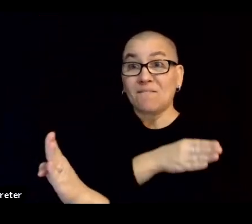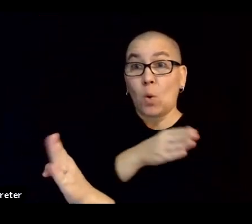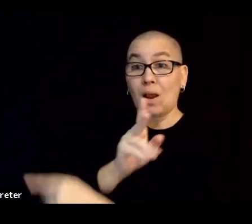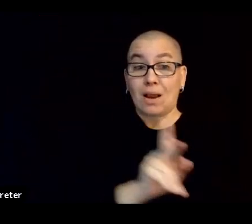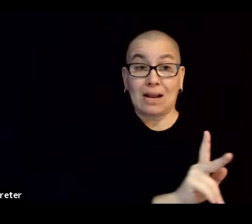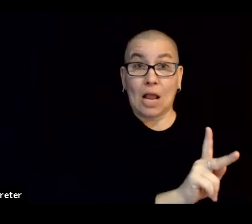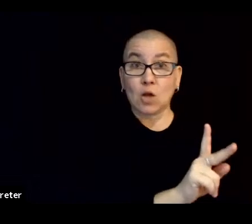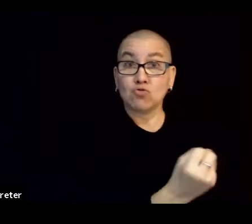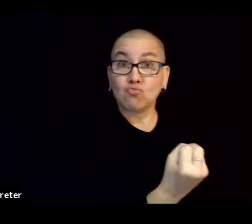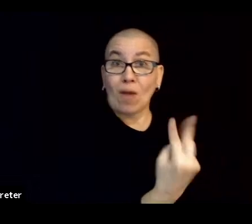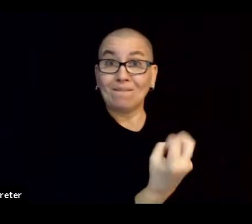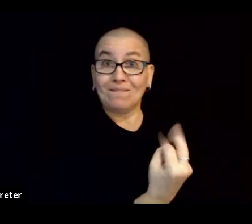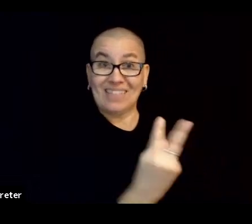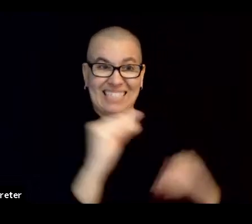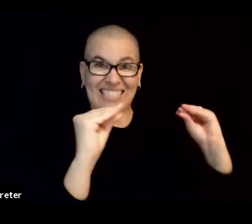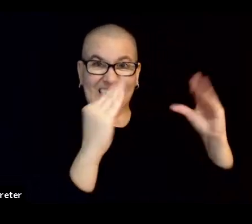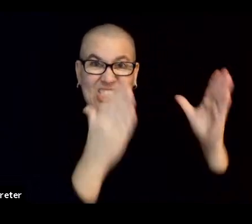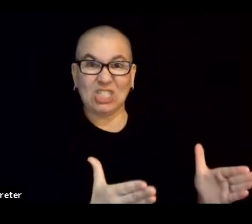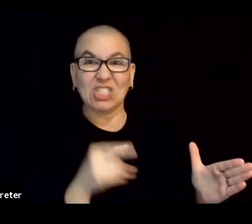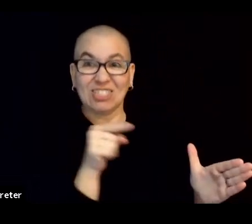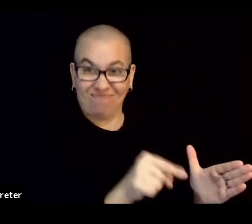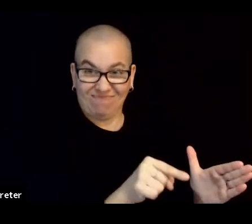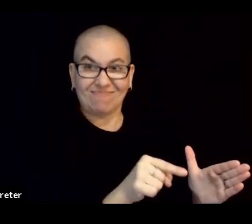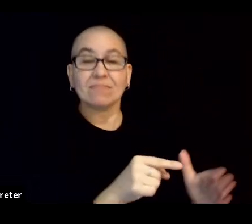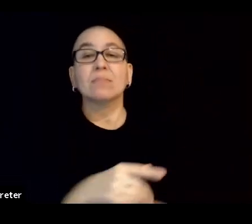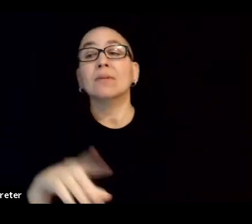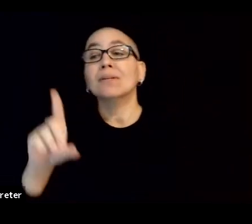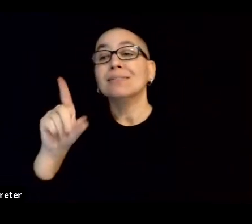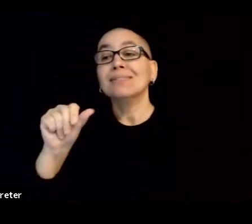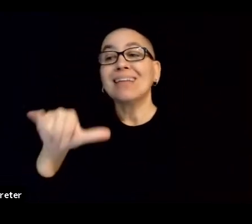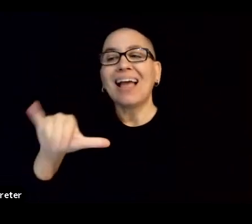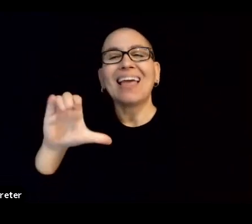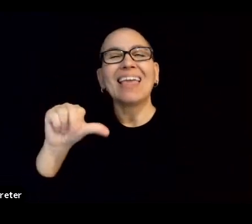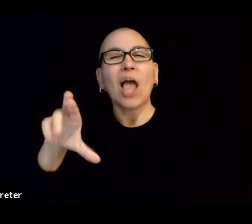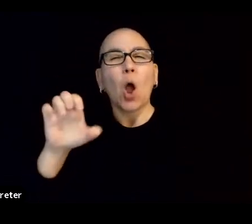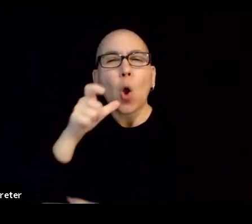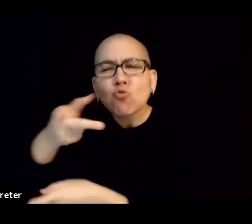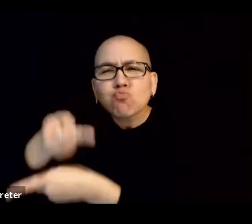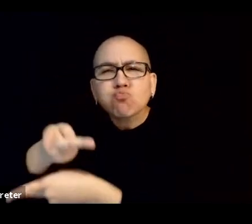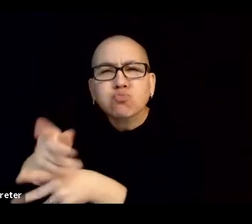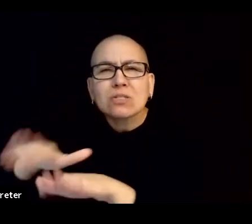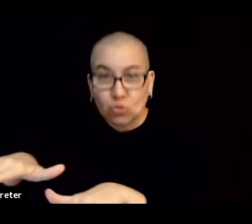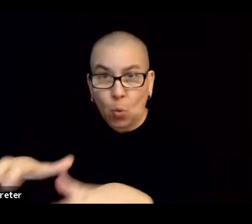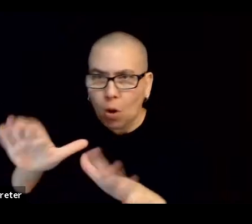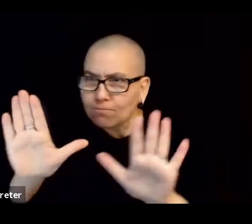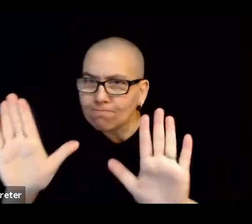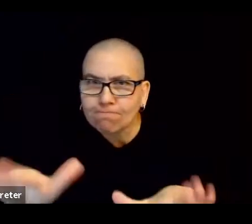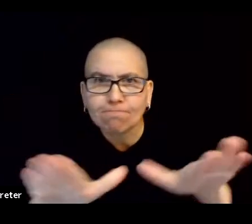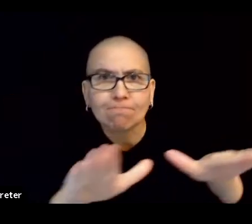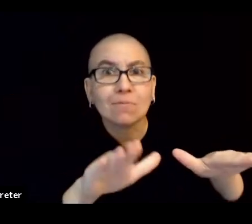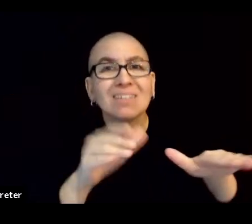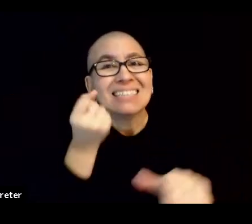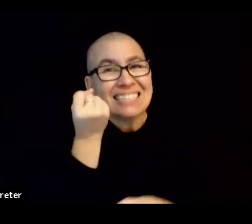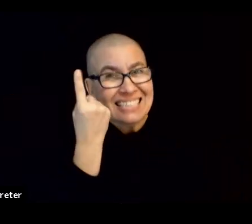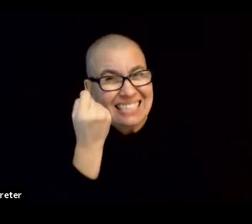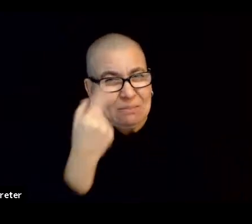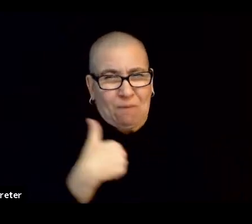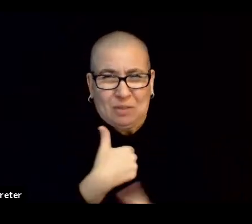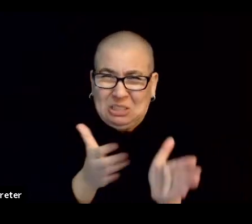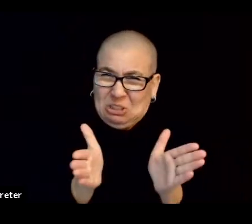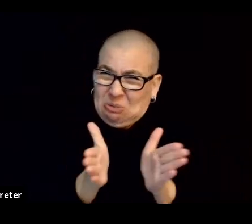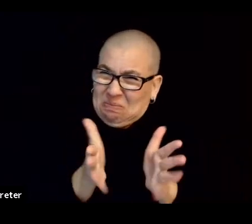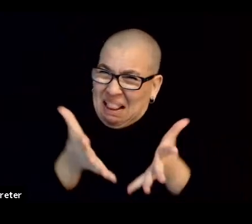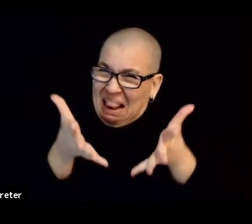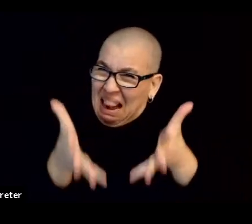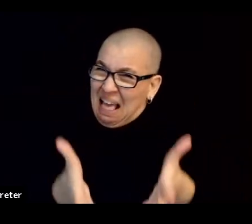I want to remind Minnesotans, they're going to be operating on a very small initial inventory of vaccines because that's